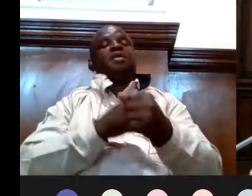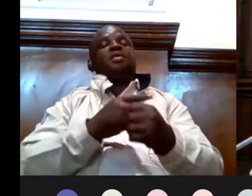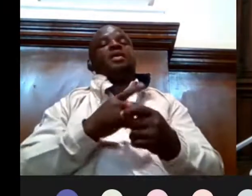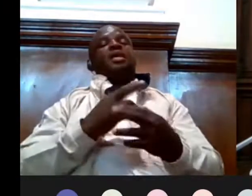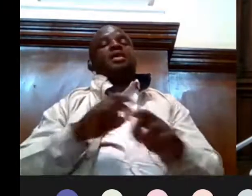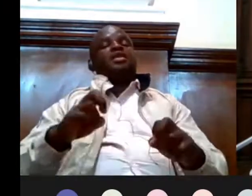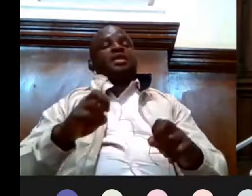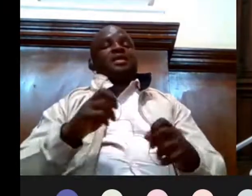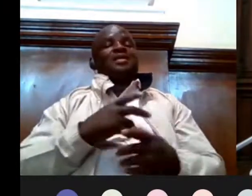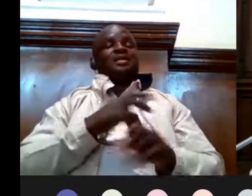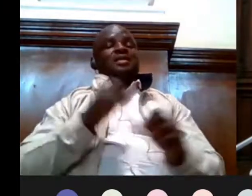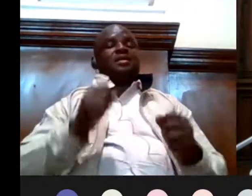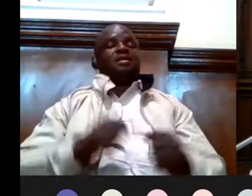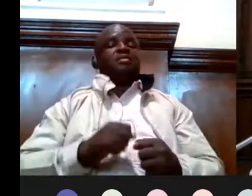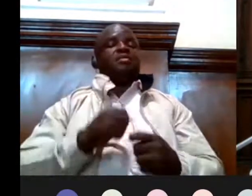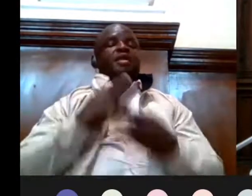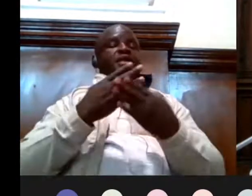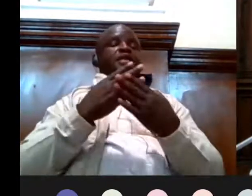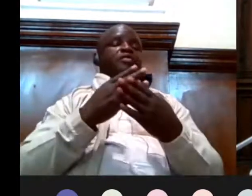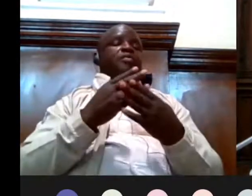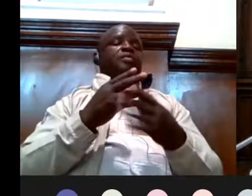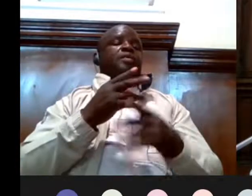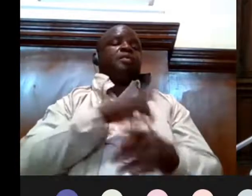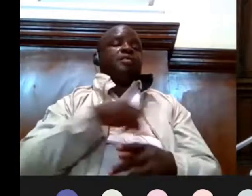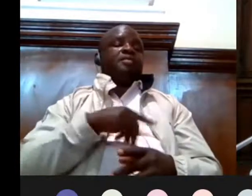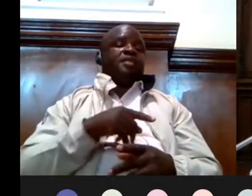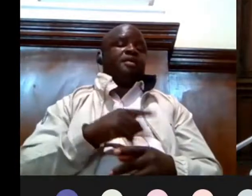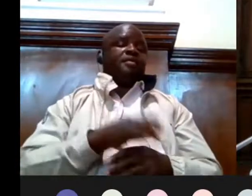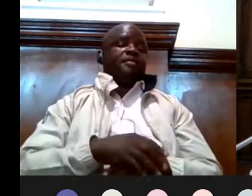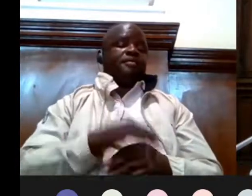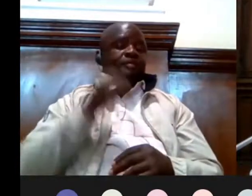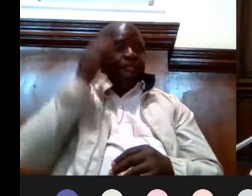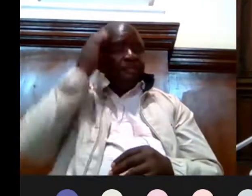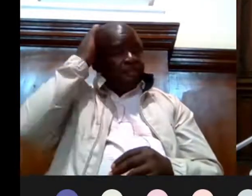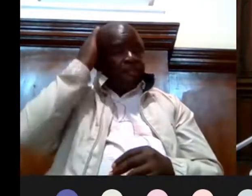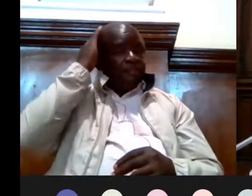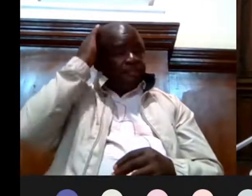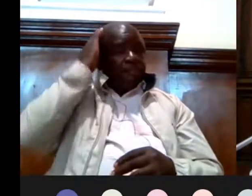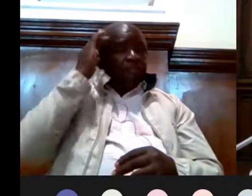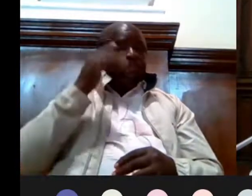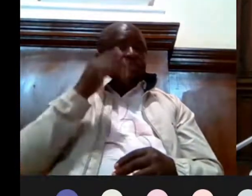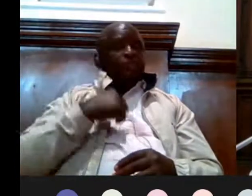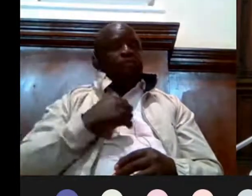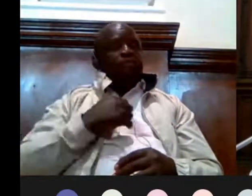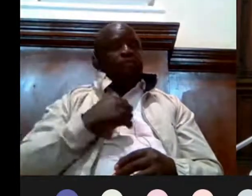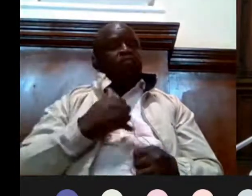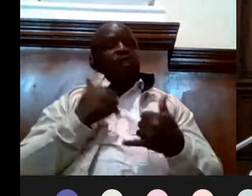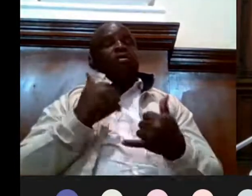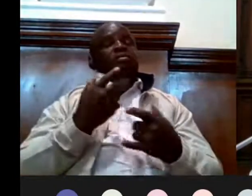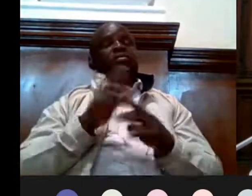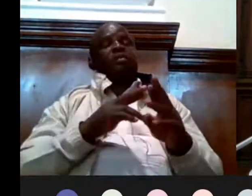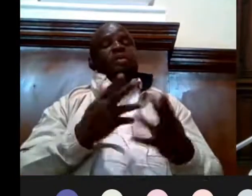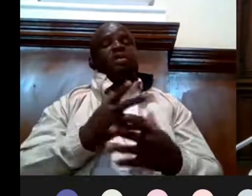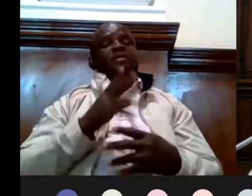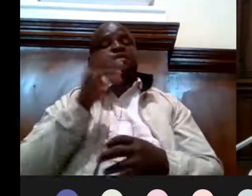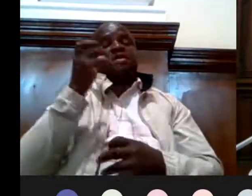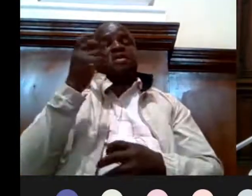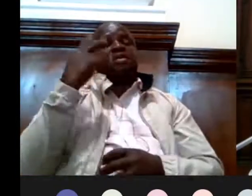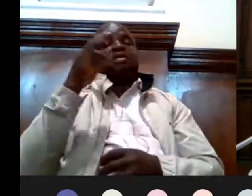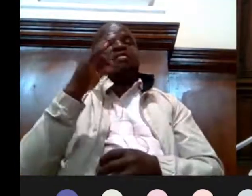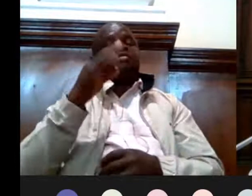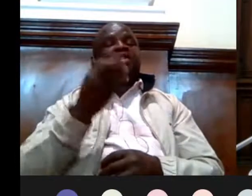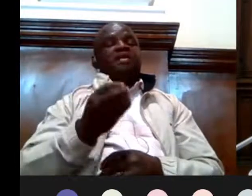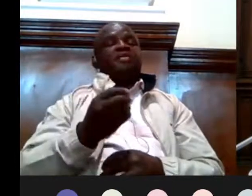ho leboha, Honorable Premier Mercy Ntombela. We are pleased to report that the Free